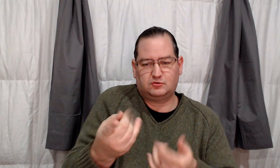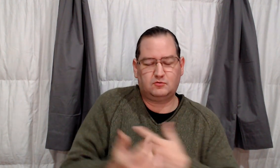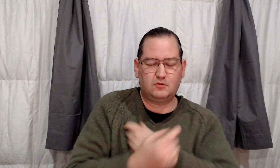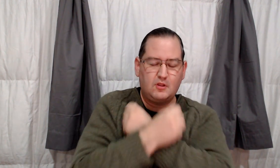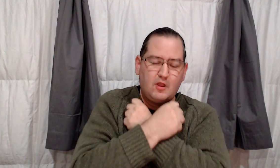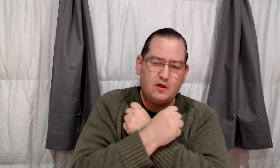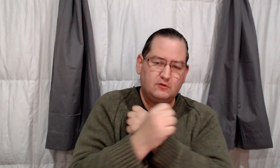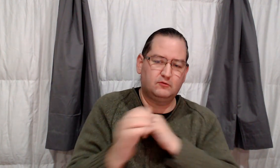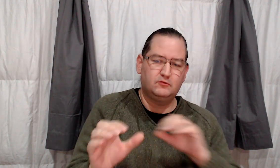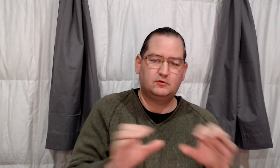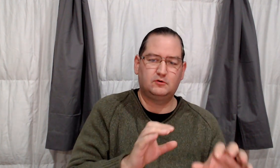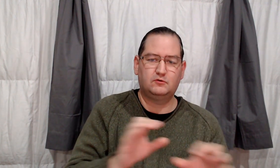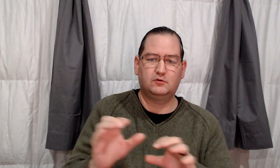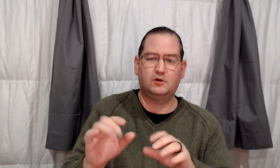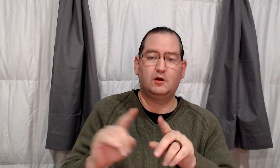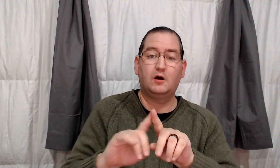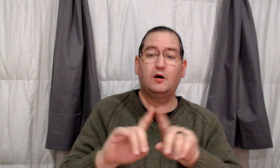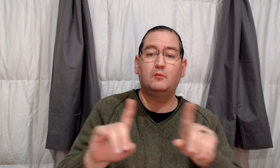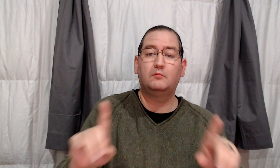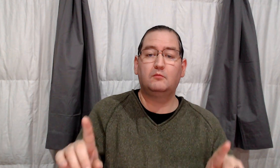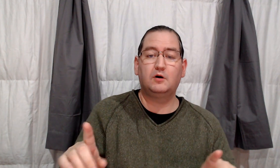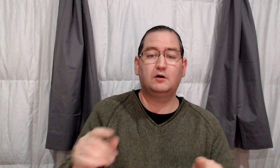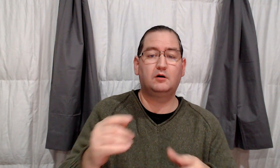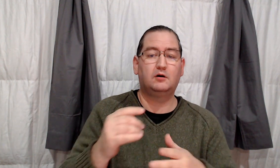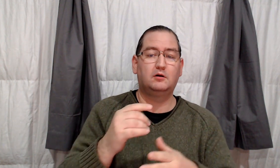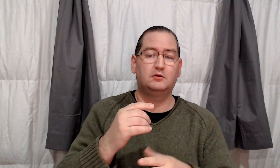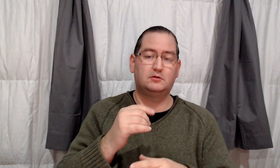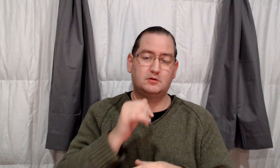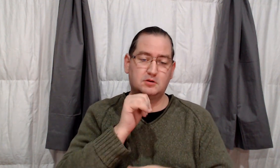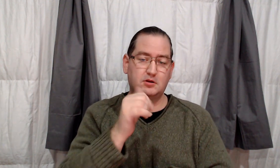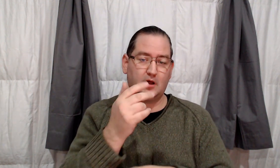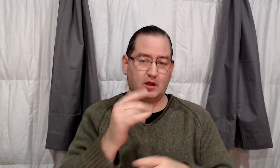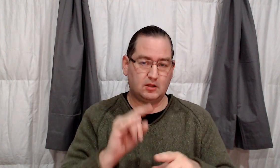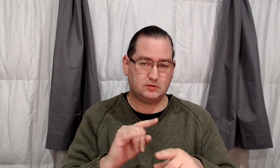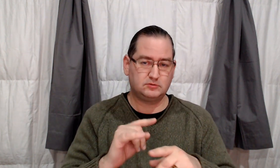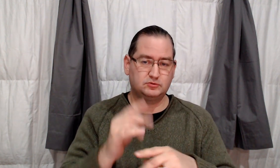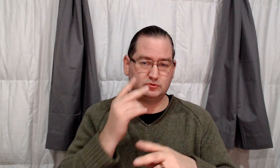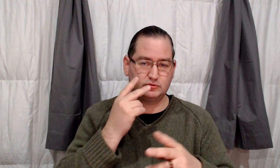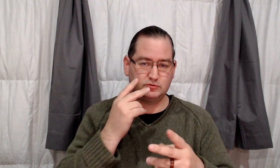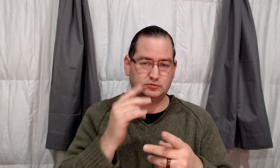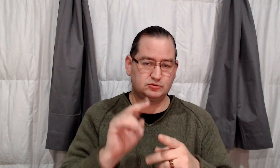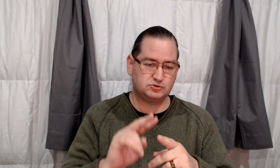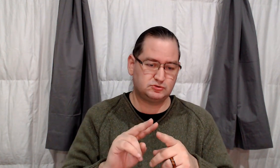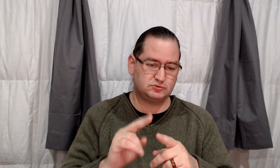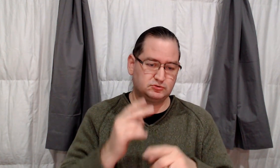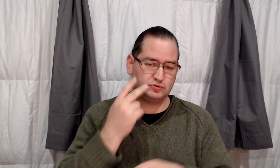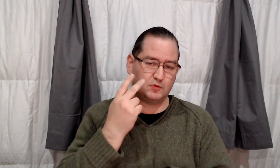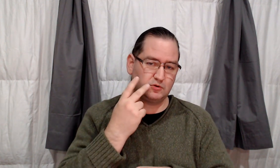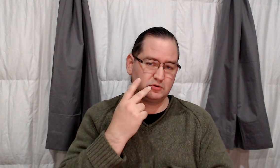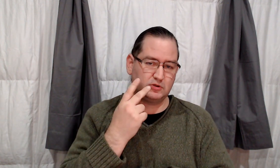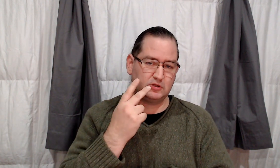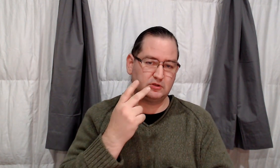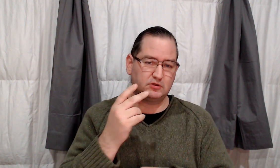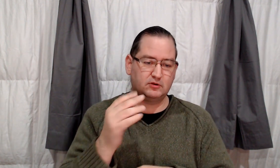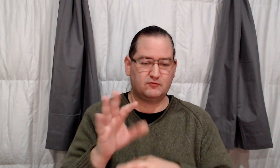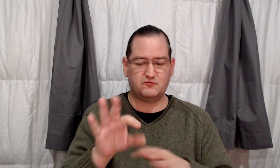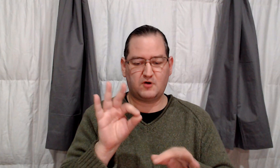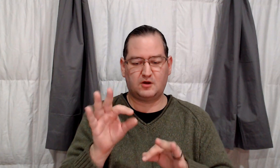not smoking is not something you won't find easy. You had a desire to smoke when you were a kid. No one could talk you out of